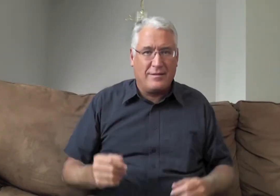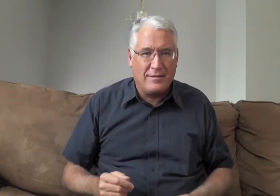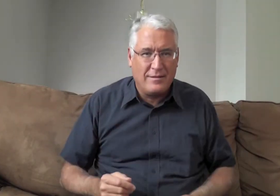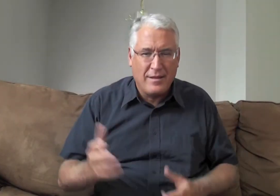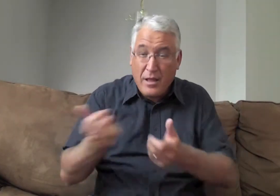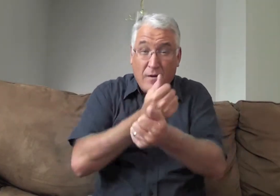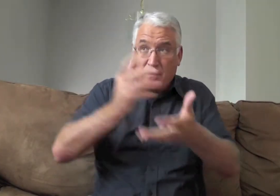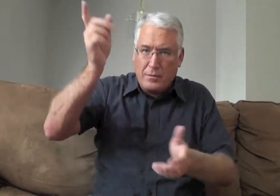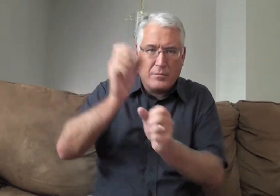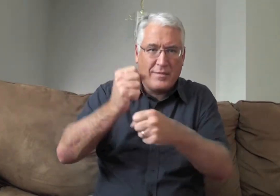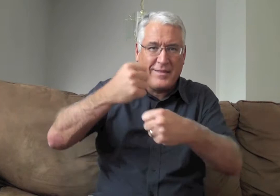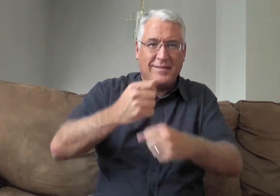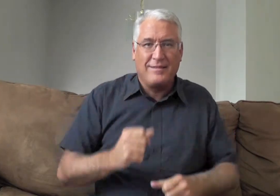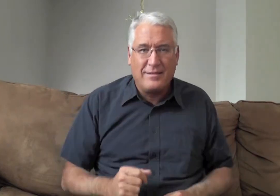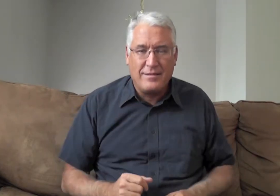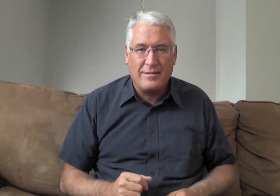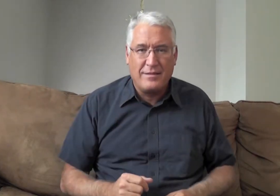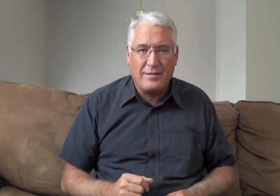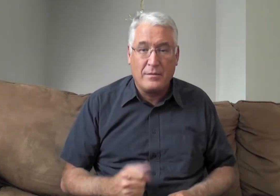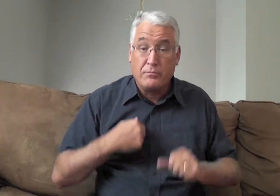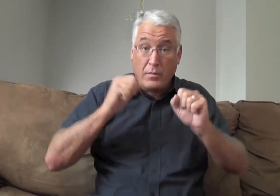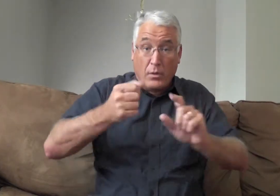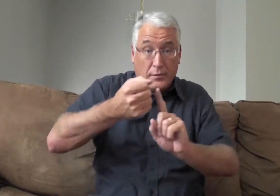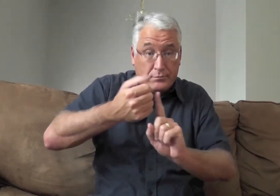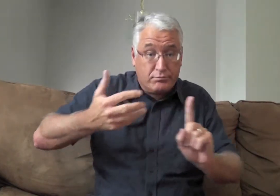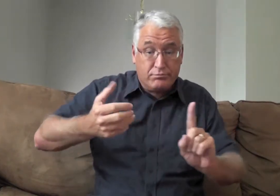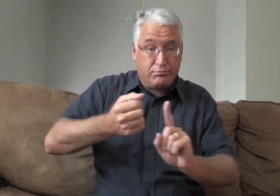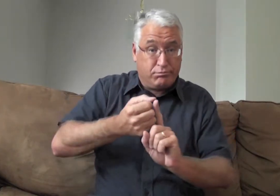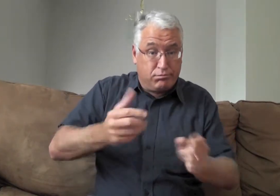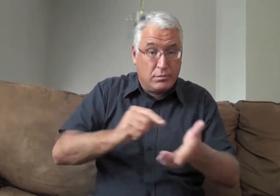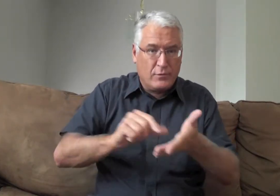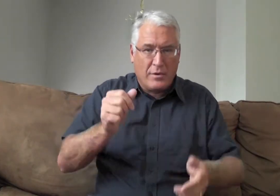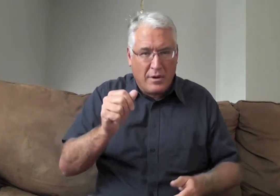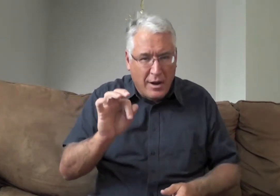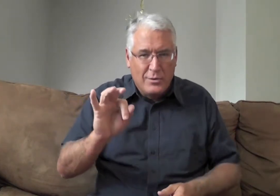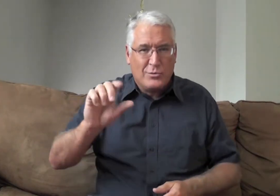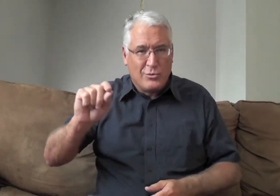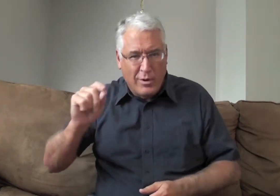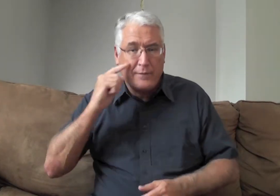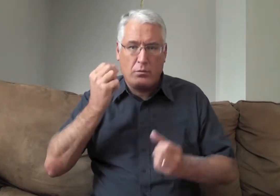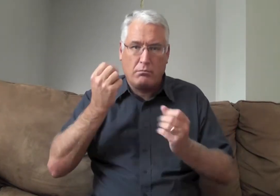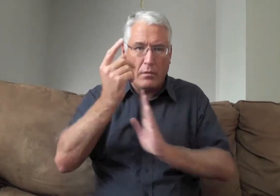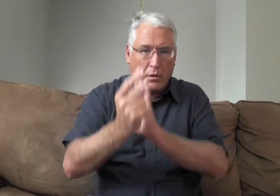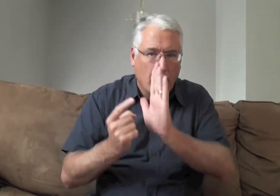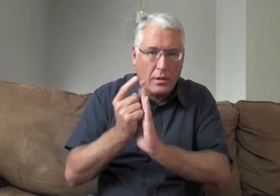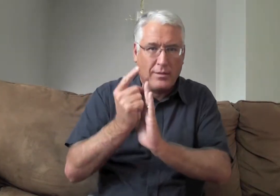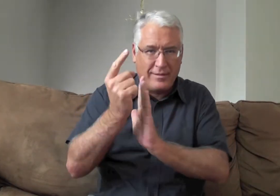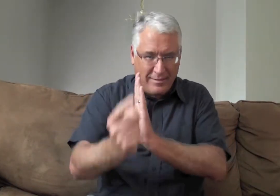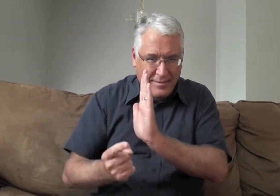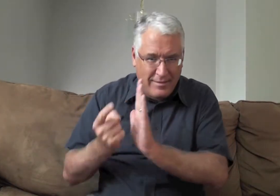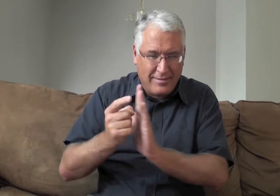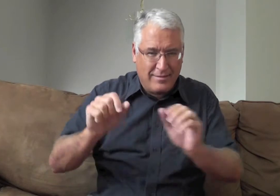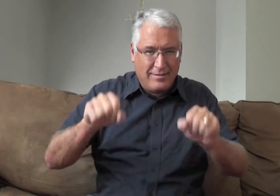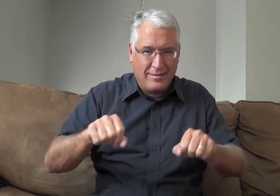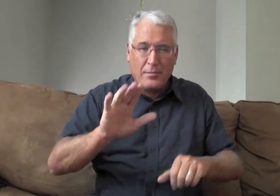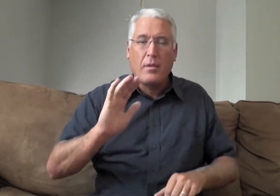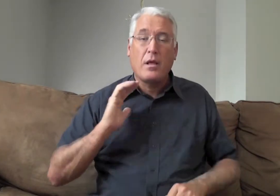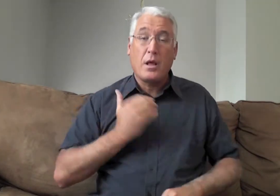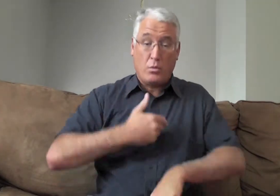you. All things He made. I could expound on verse 19 and 20 for hours and hours,